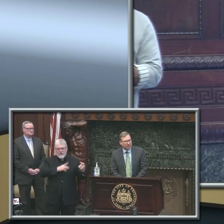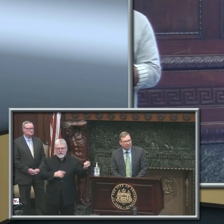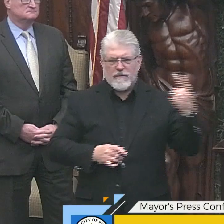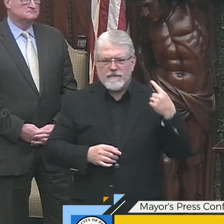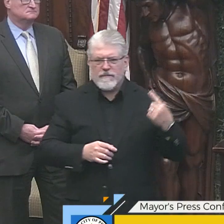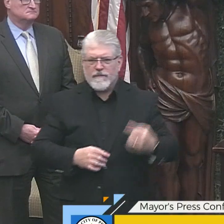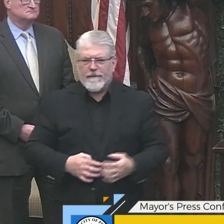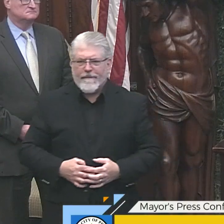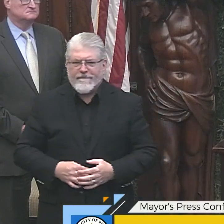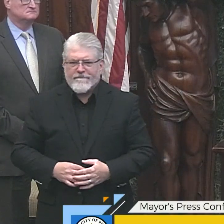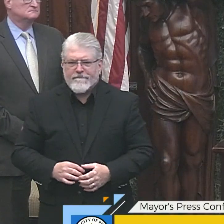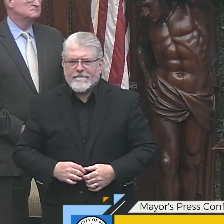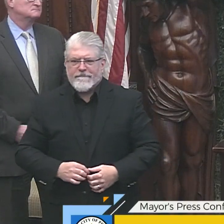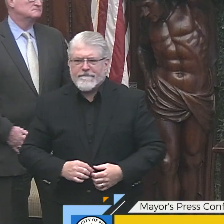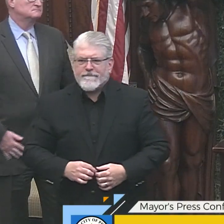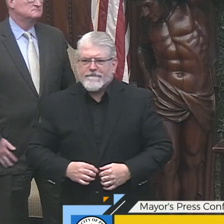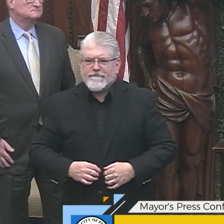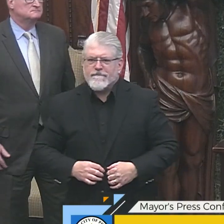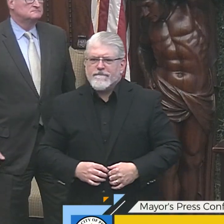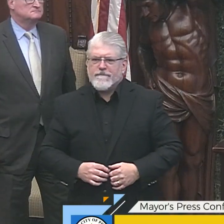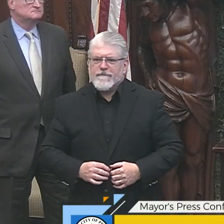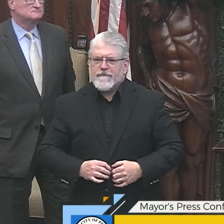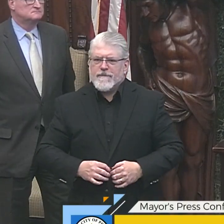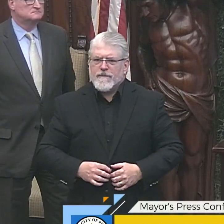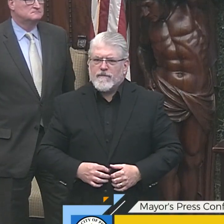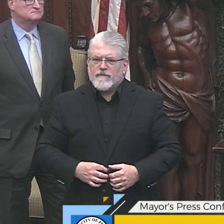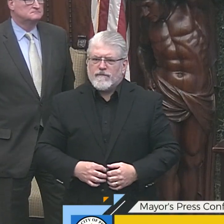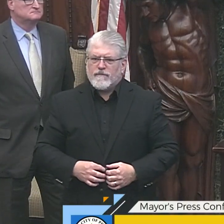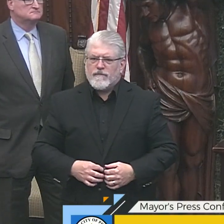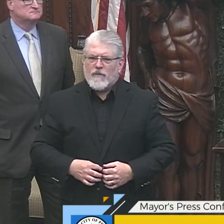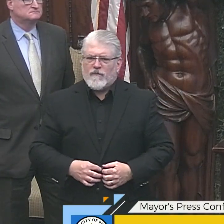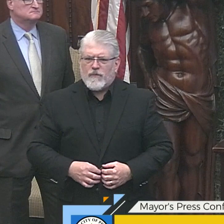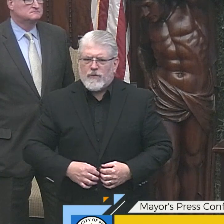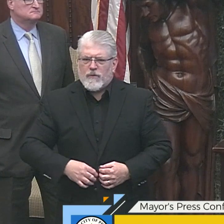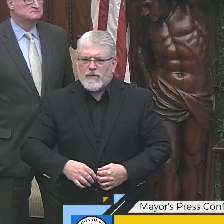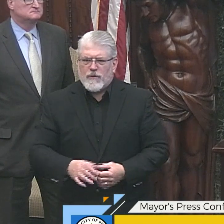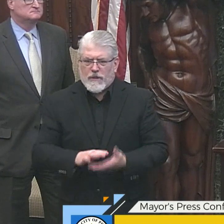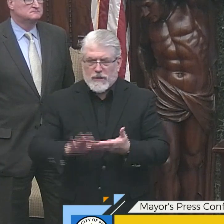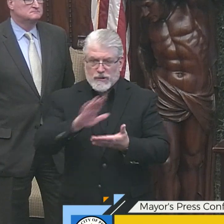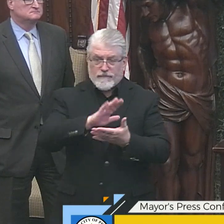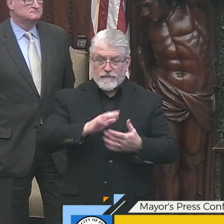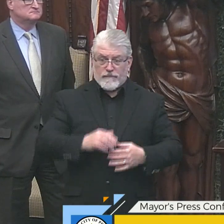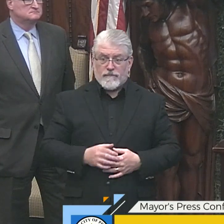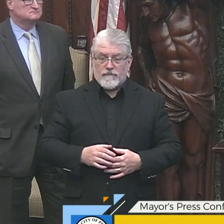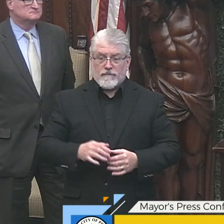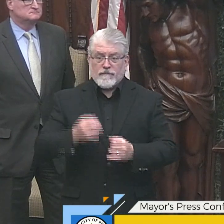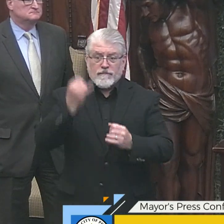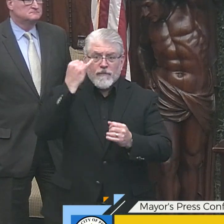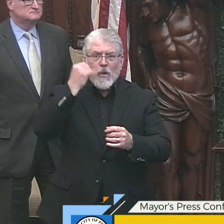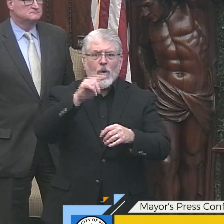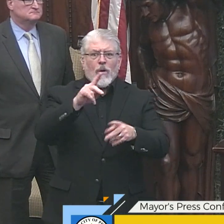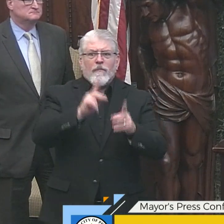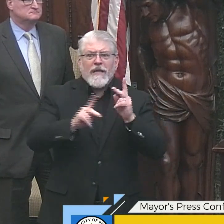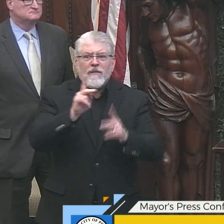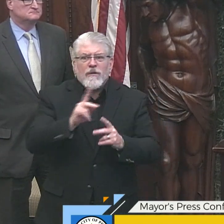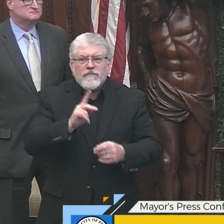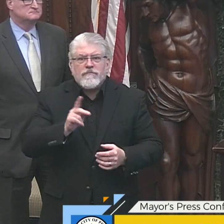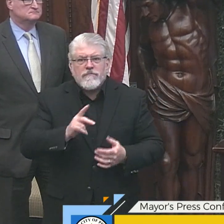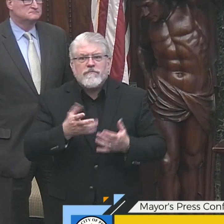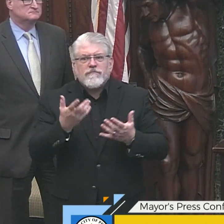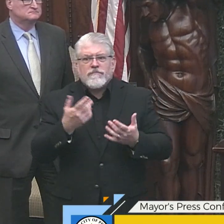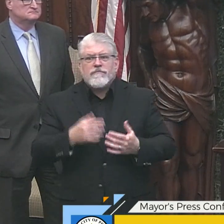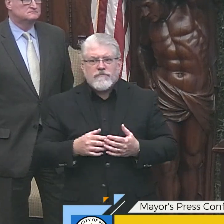process? Yes, full-time workers are receiving what is called excused time or e-time, and so they will still be